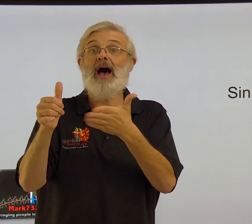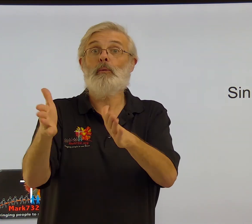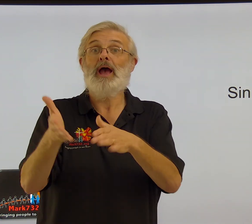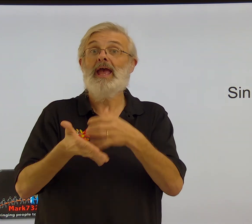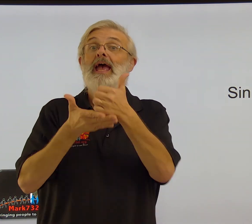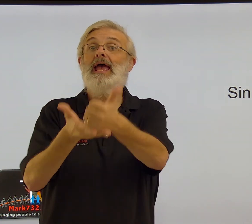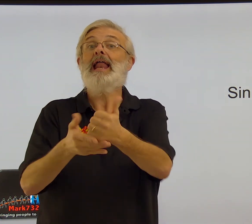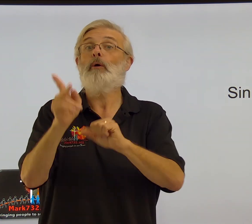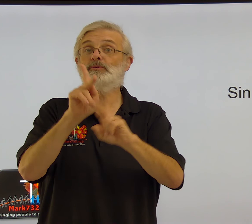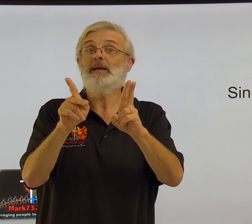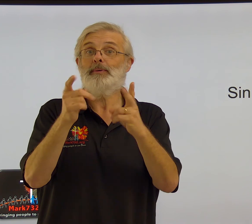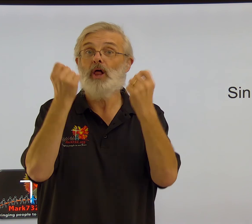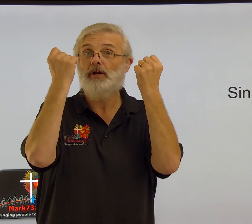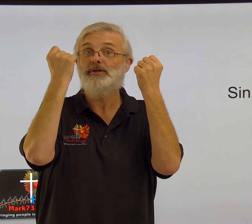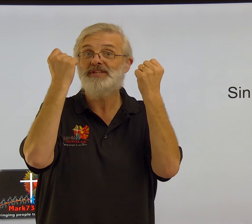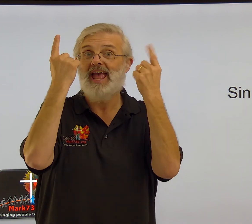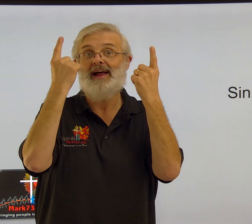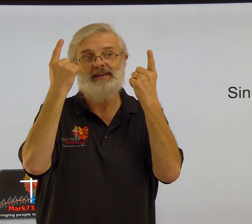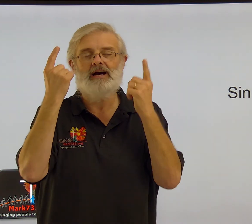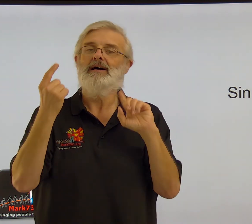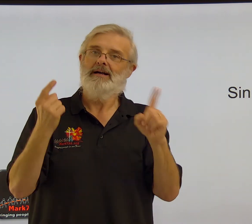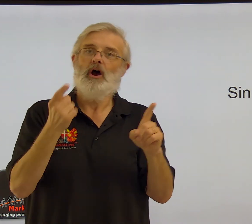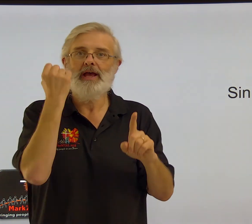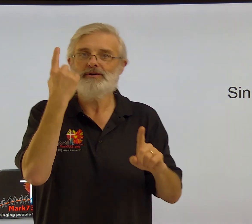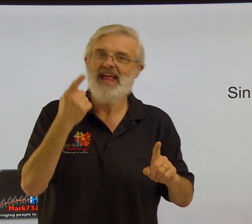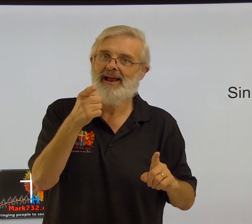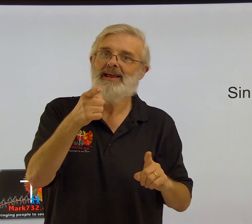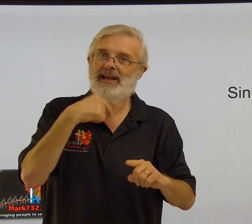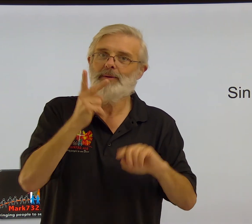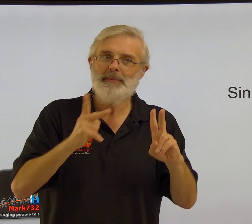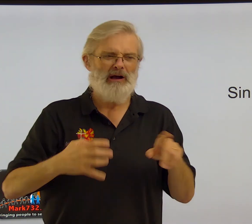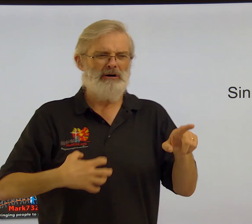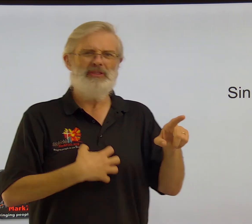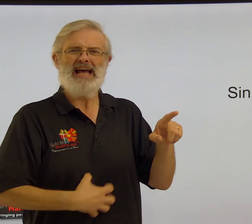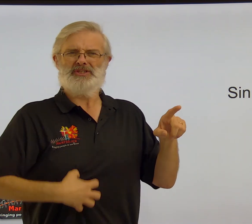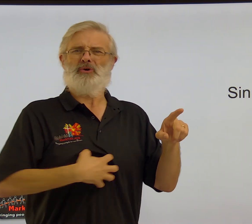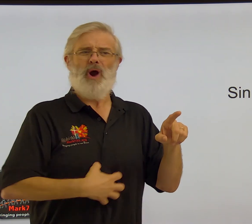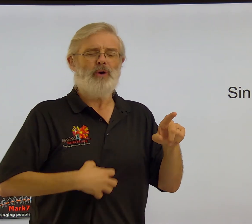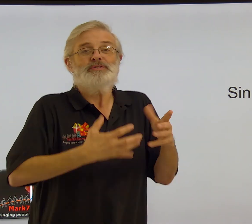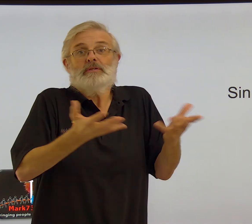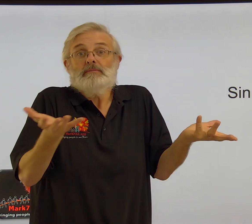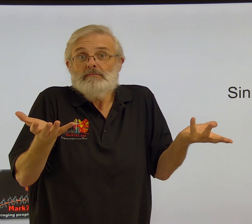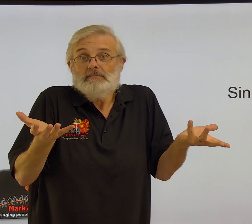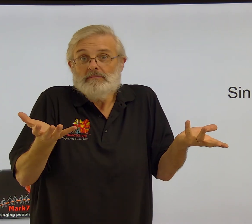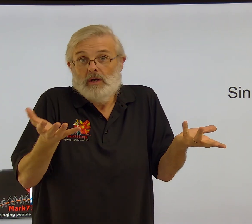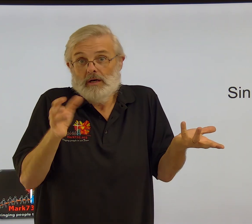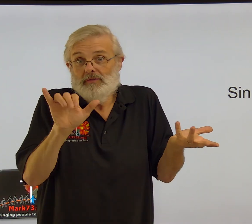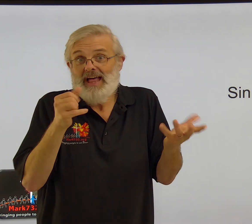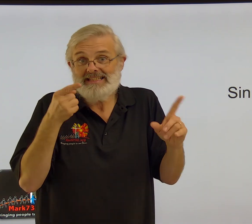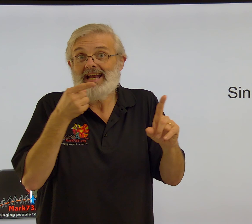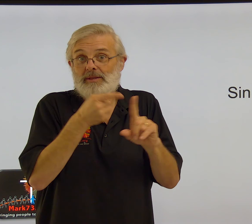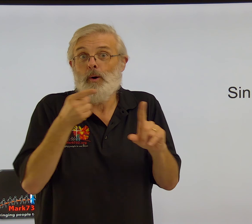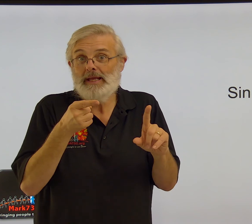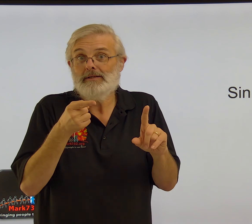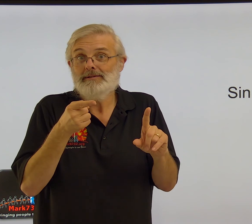way, it helps people understand. Now I understand hearing people, oh, that's gross. Well, that's kind of the point,